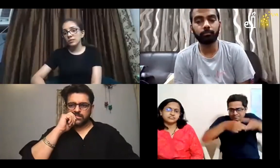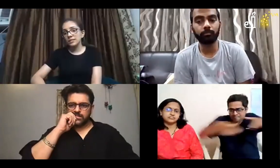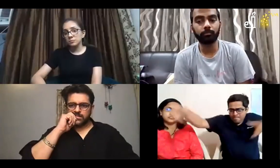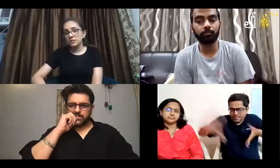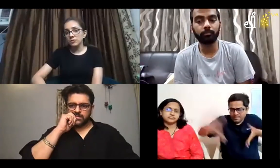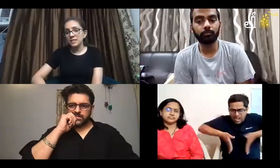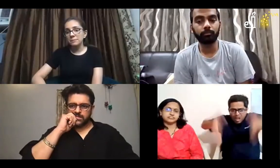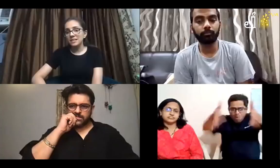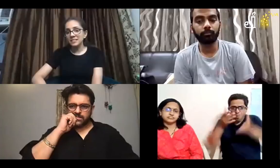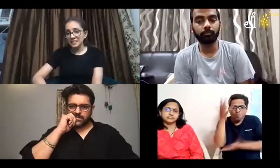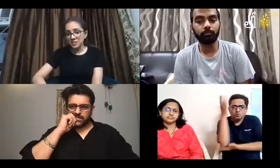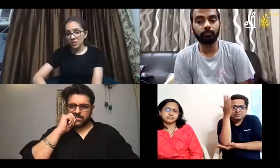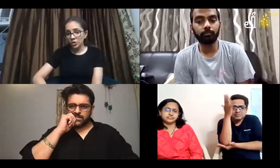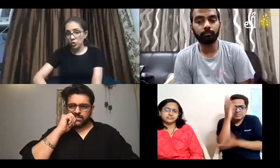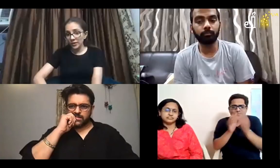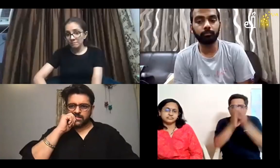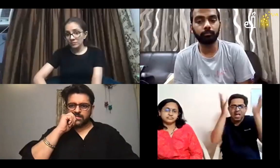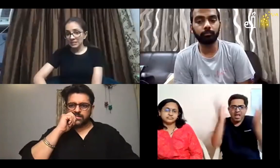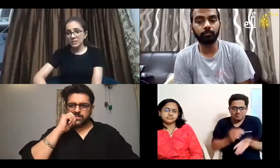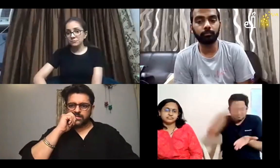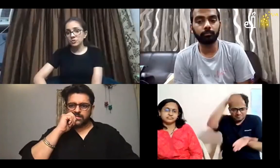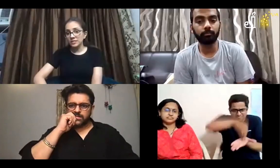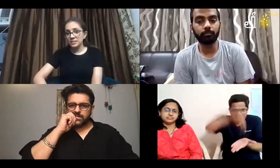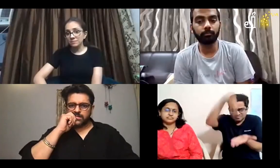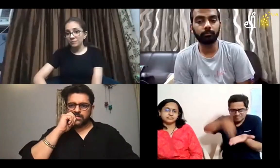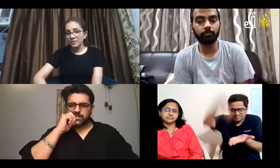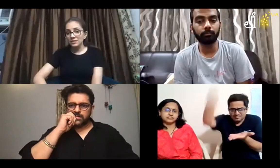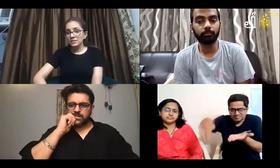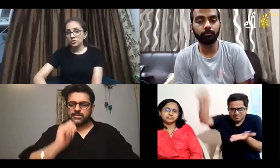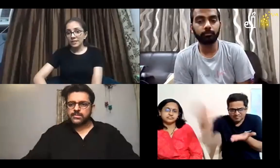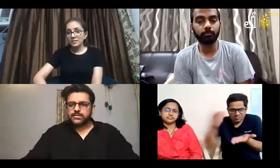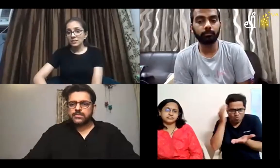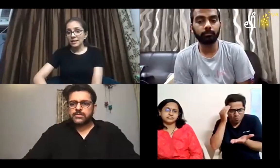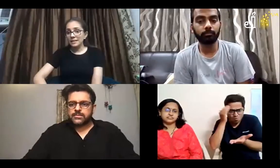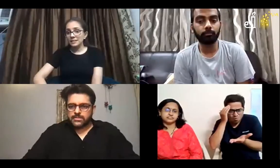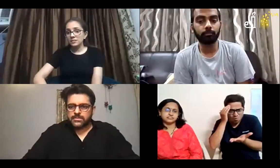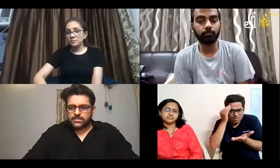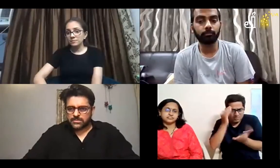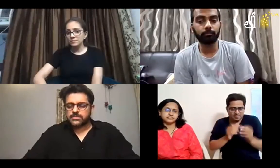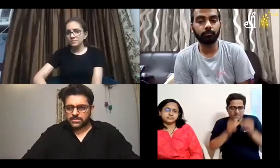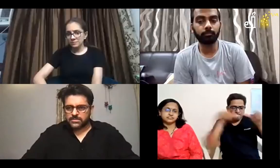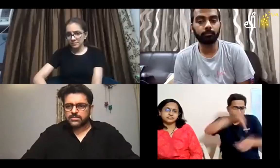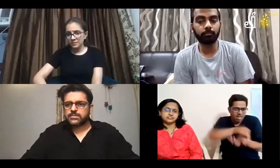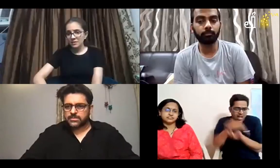that's one experience. For example, there are trees on a road. There are different trees, right? And